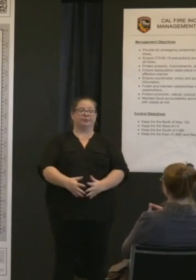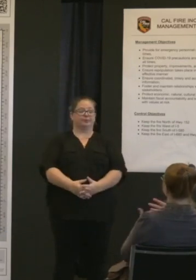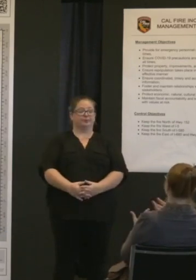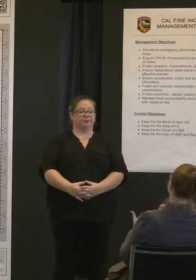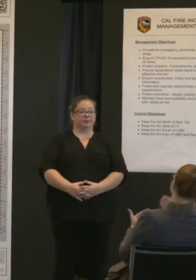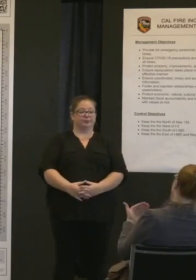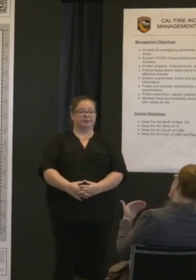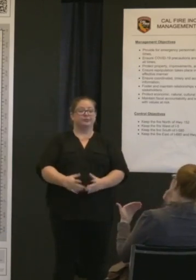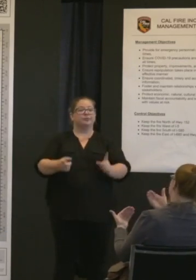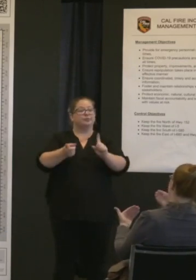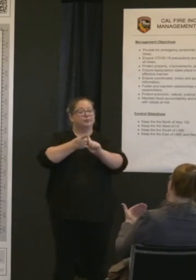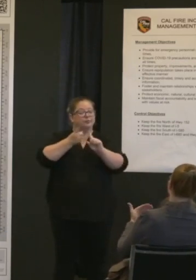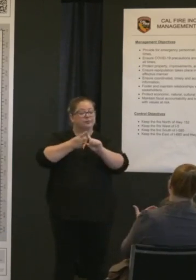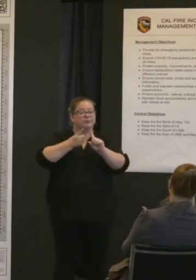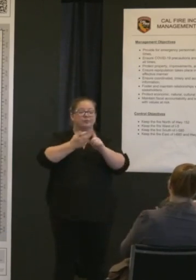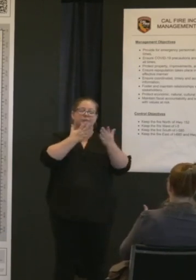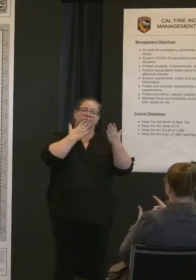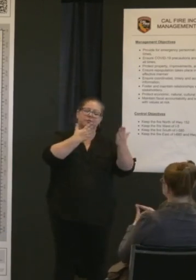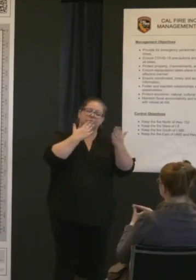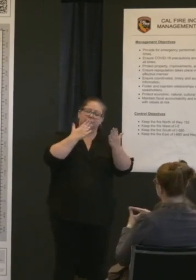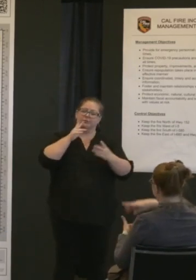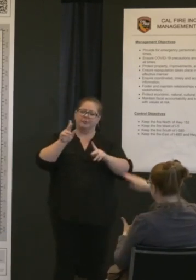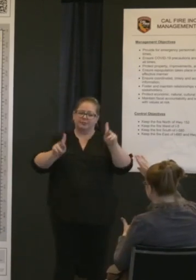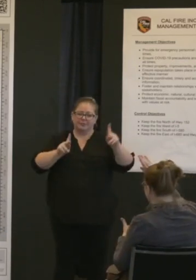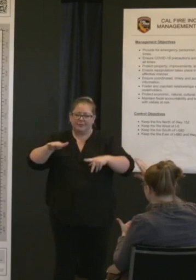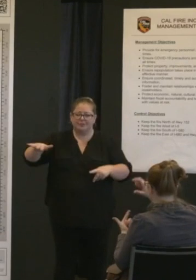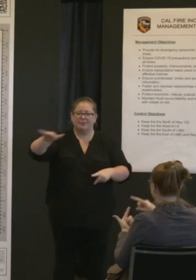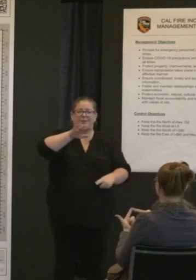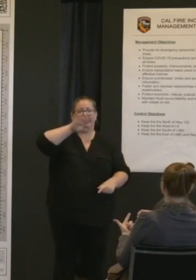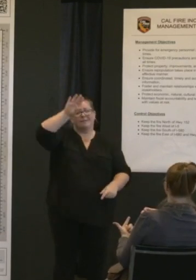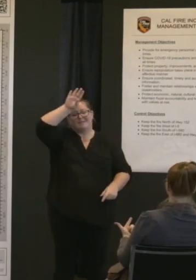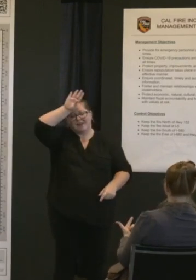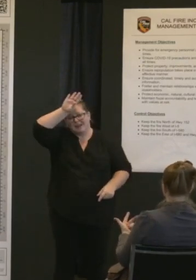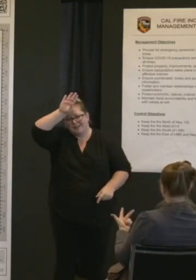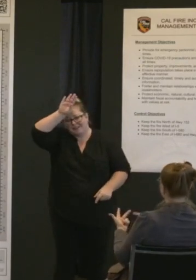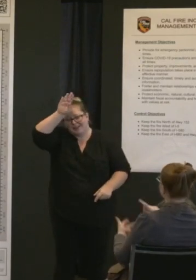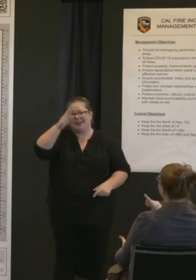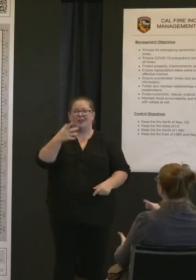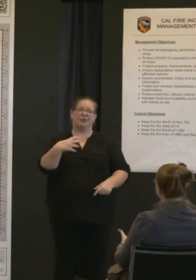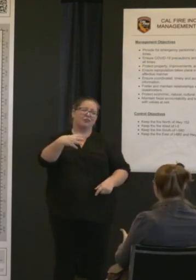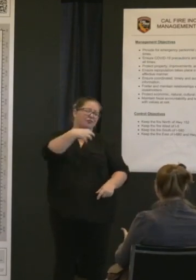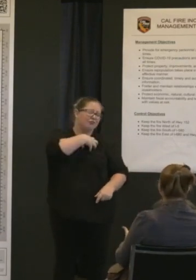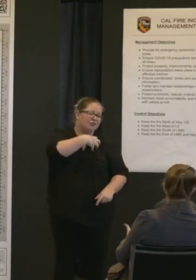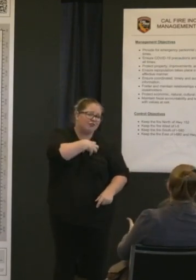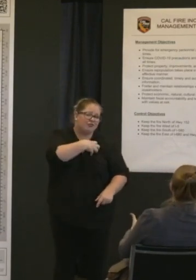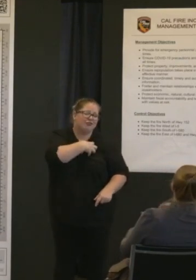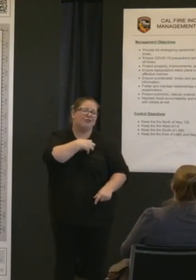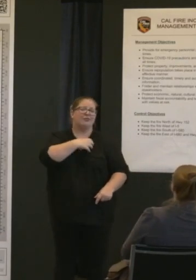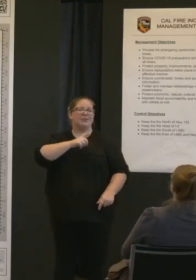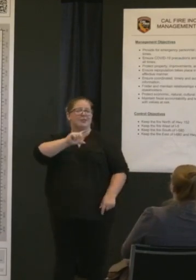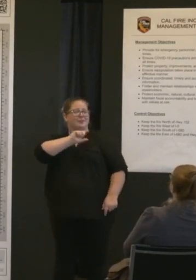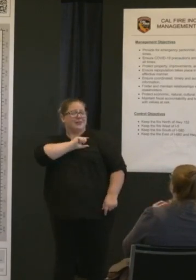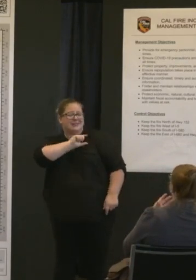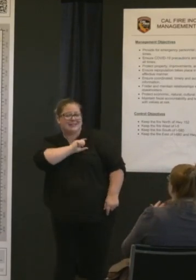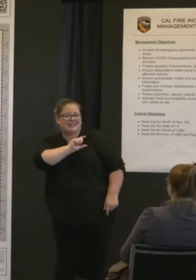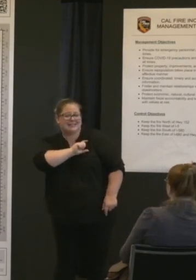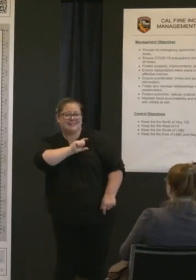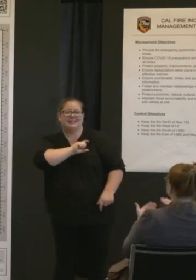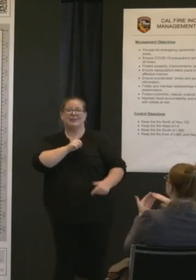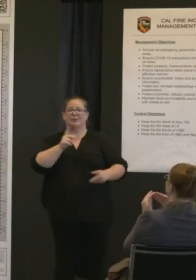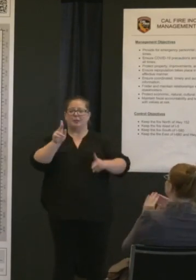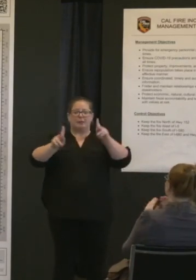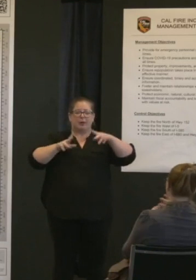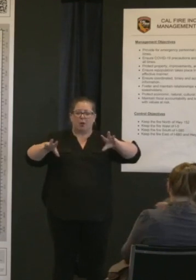partners, private and public landowners, for all your collaboration over the last 14 days. Also, for the